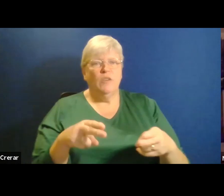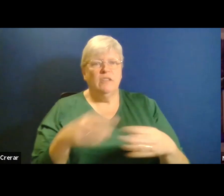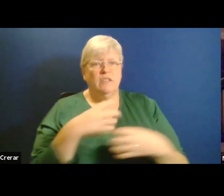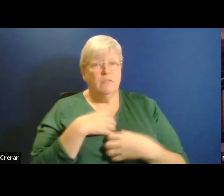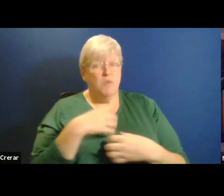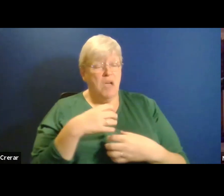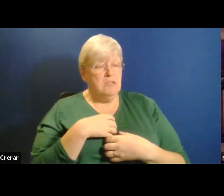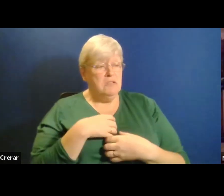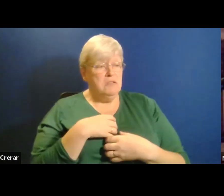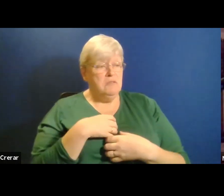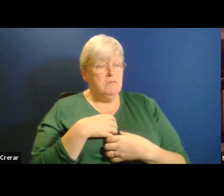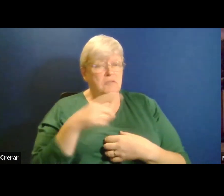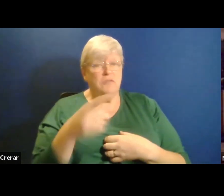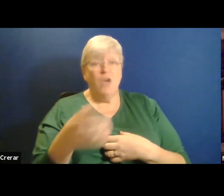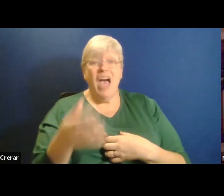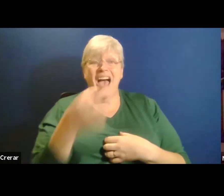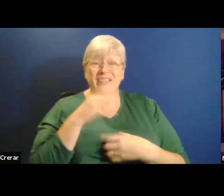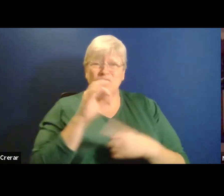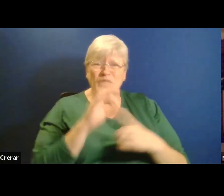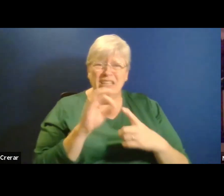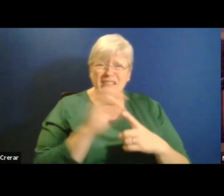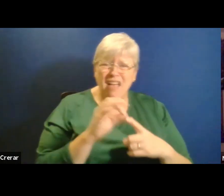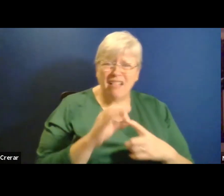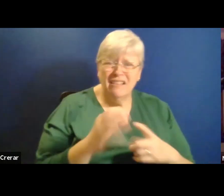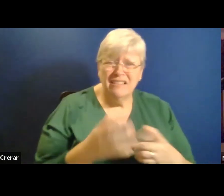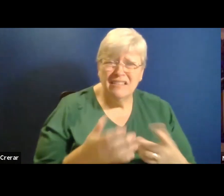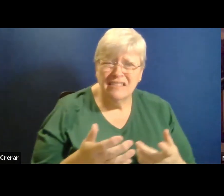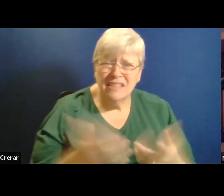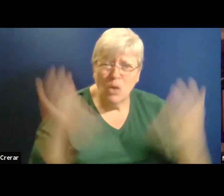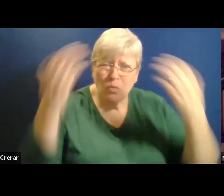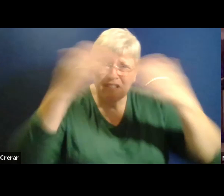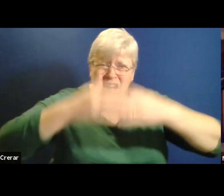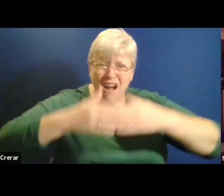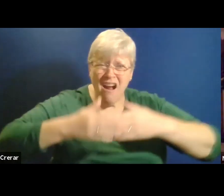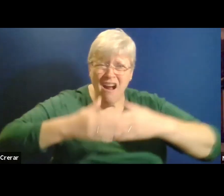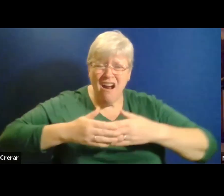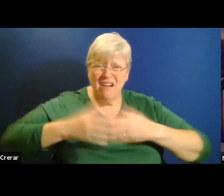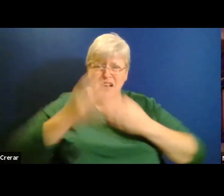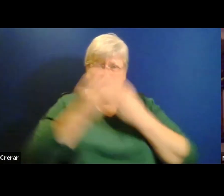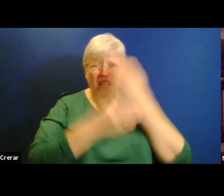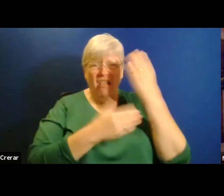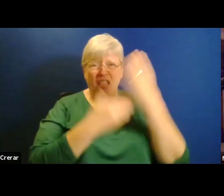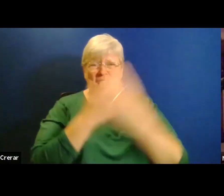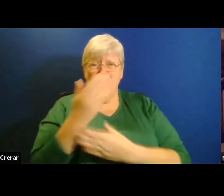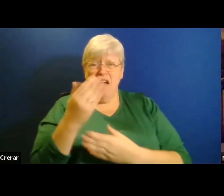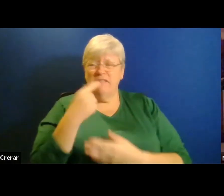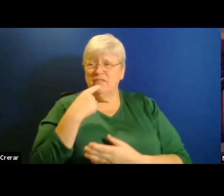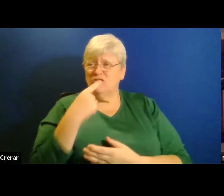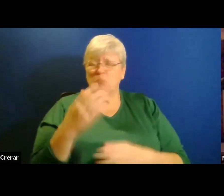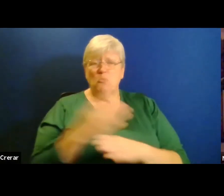Surprised, you asked for details. It was dark and I wore gloves, she offered